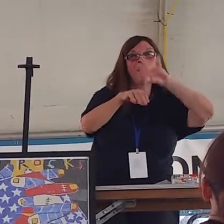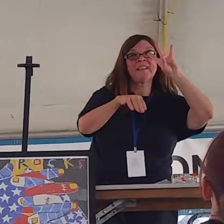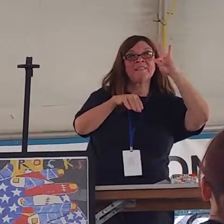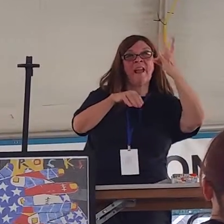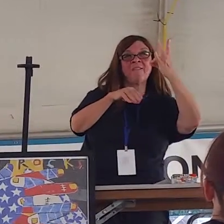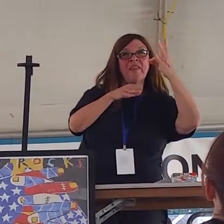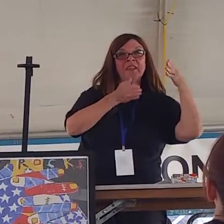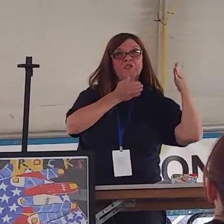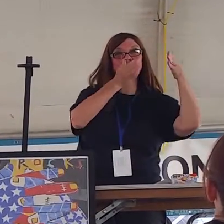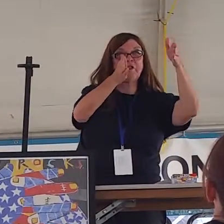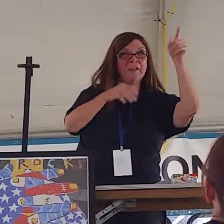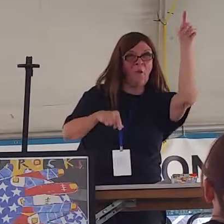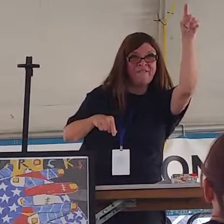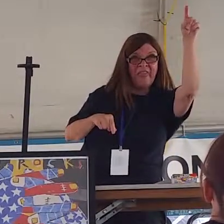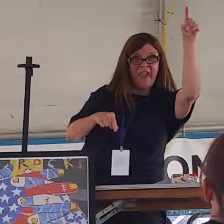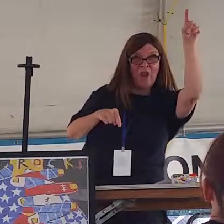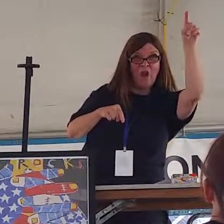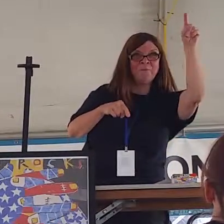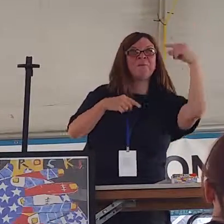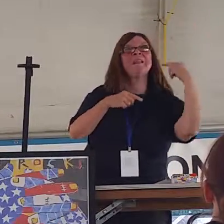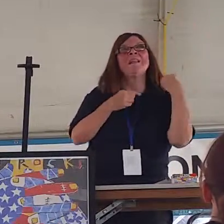So we used to be on 7th Street over there.